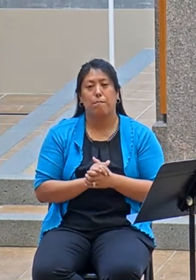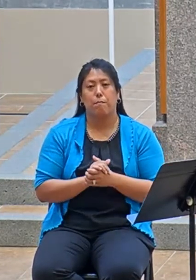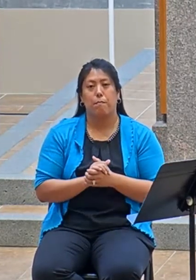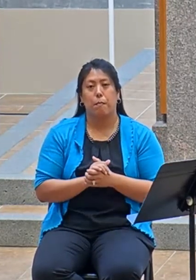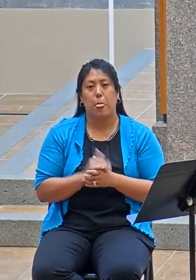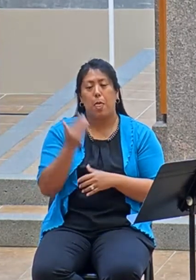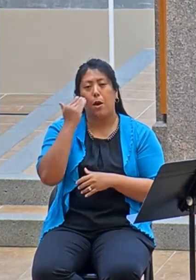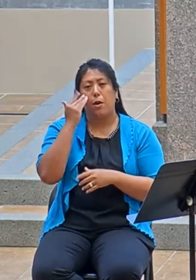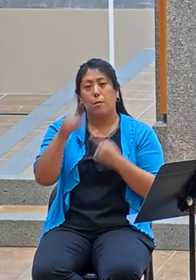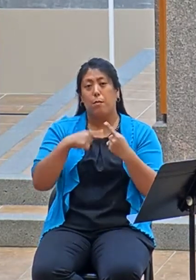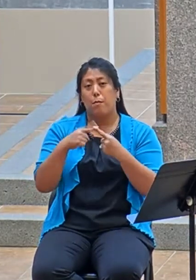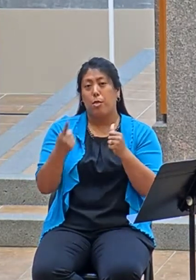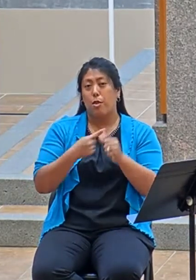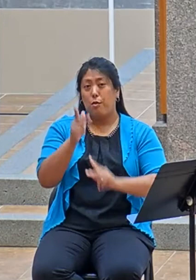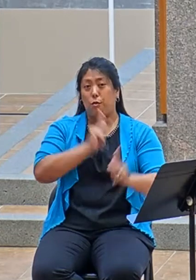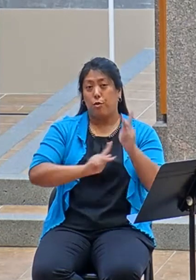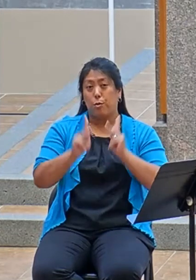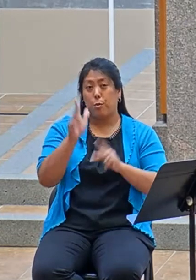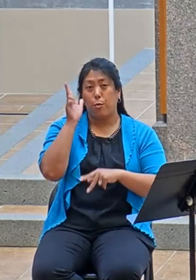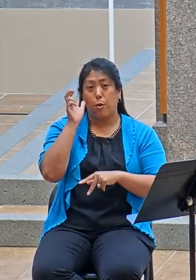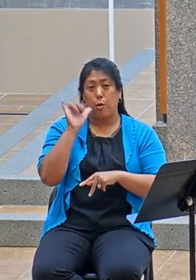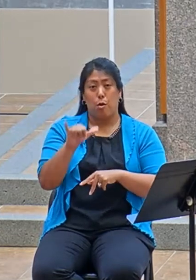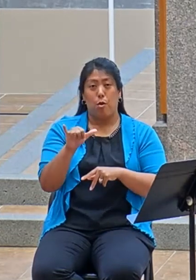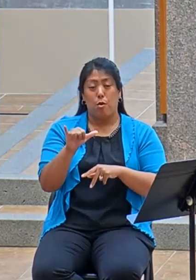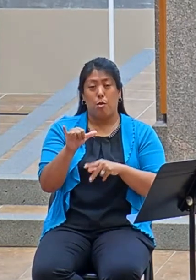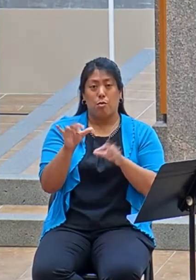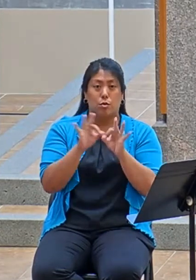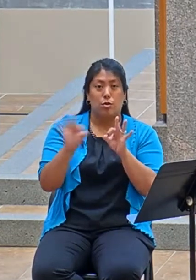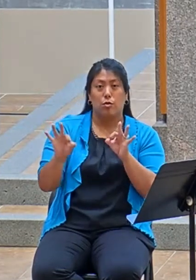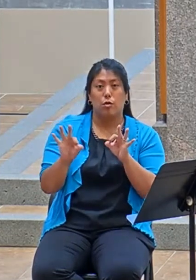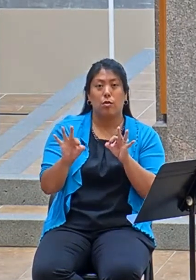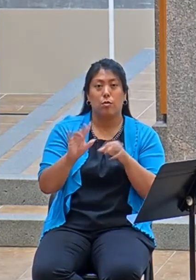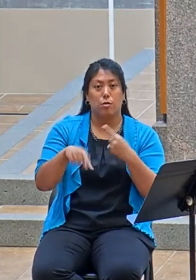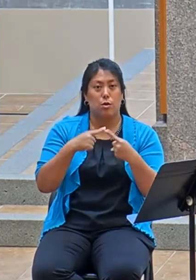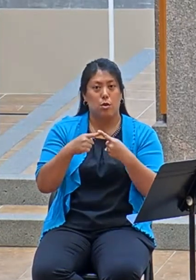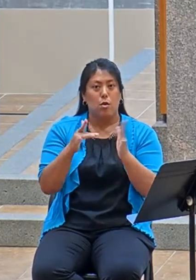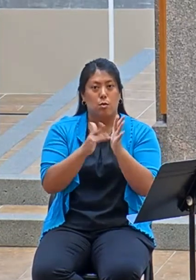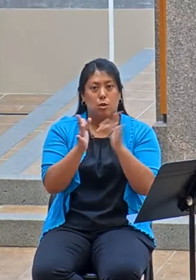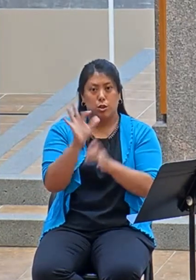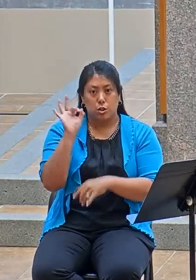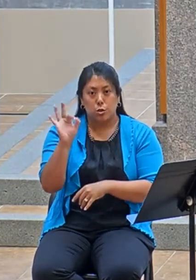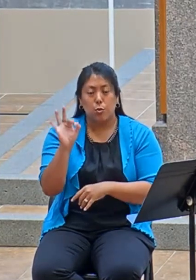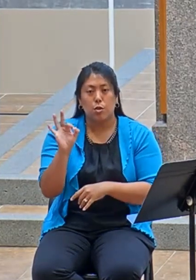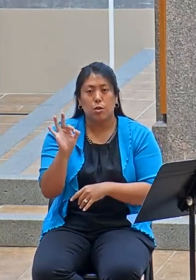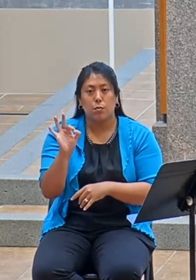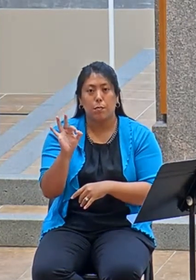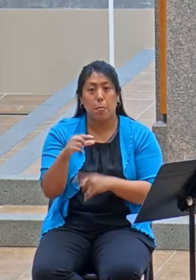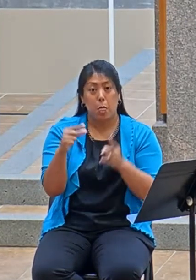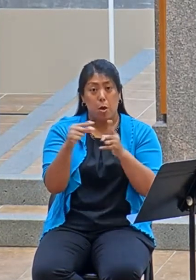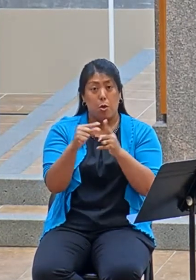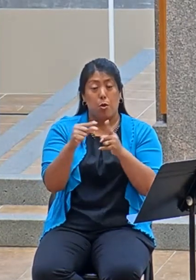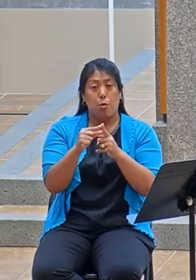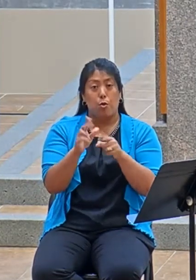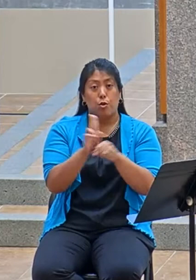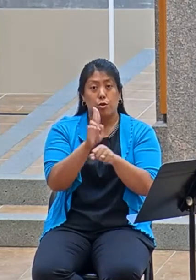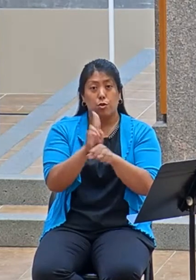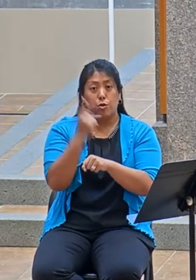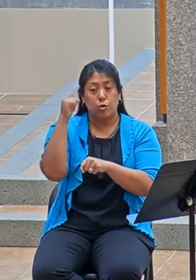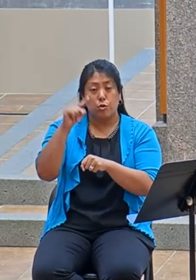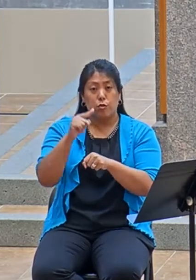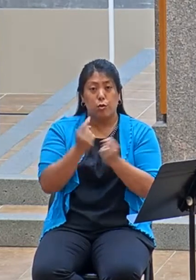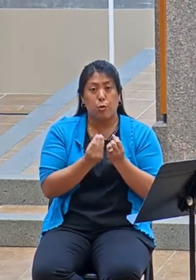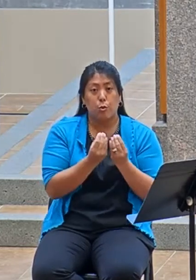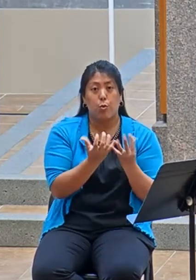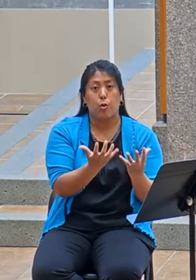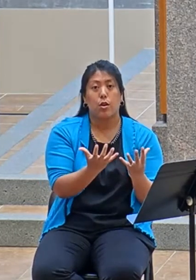first people heard those words come out of Jesus' mouth, the word that's used for weeds